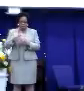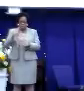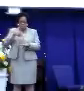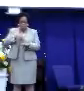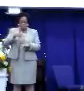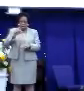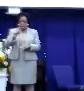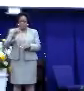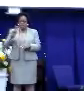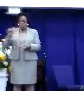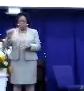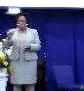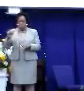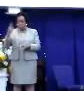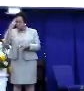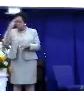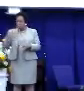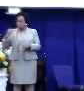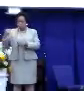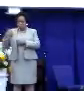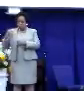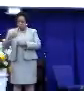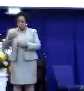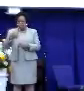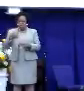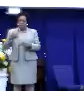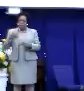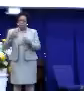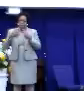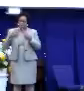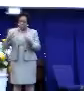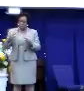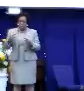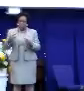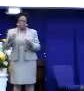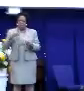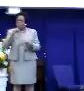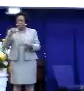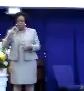writing to the Roman church, and Paul was telling them in so many words and uncertain terms, I'm not